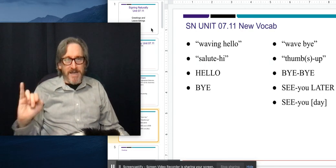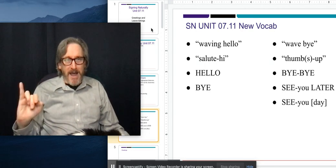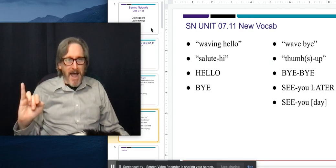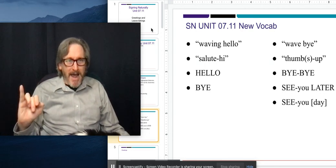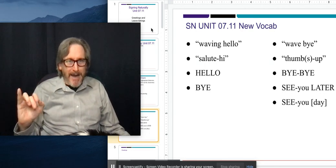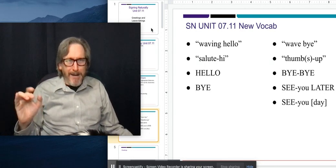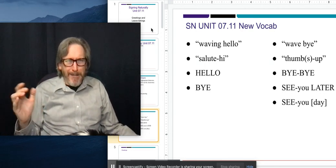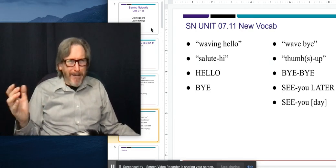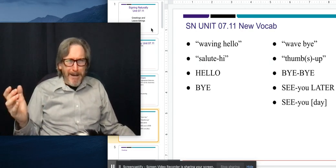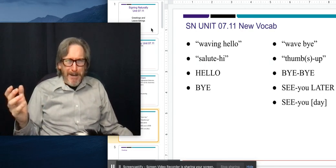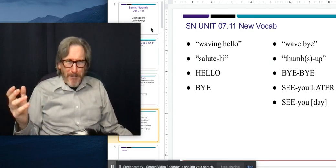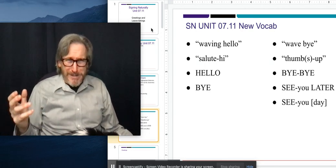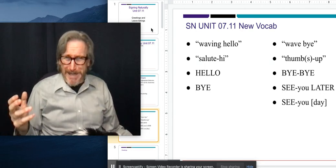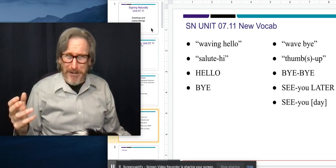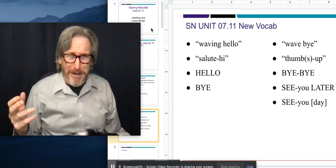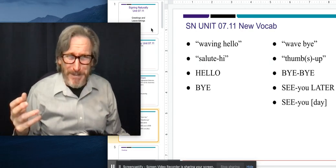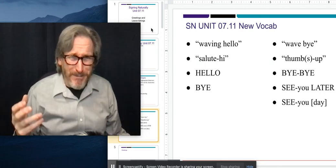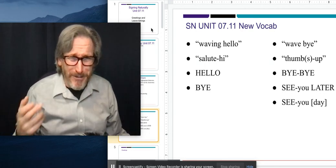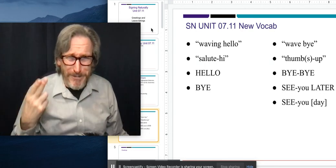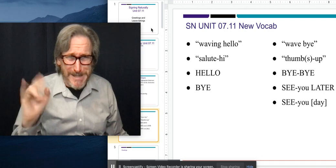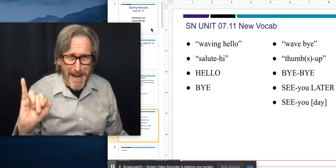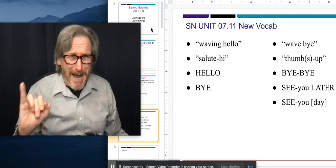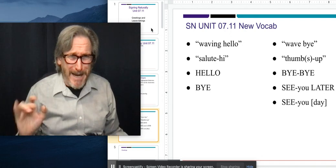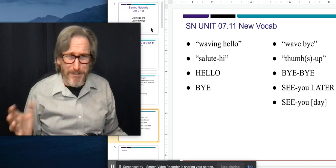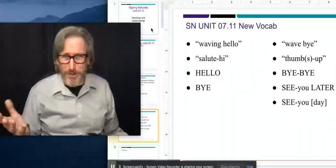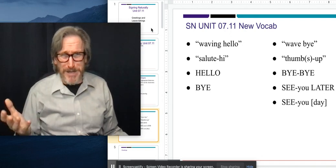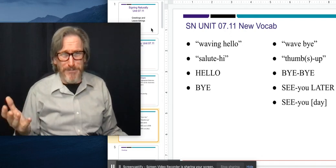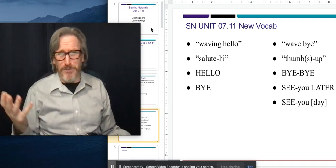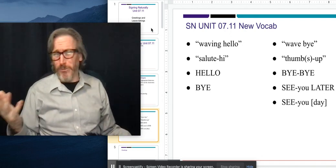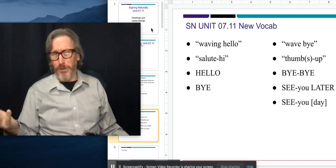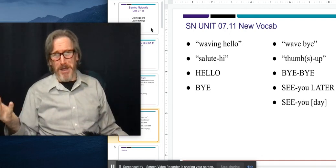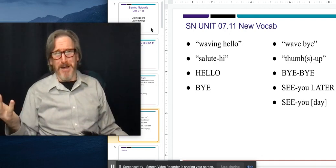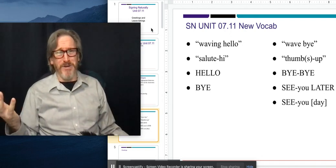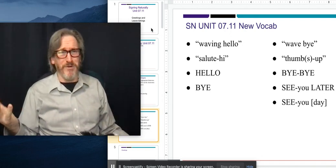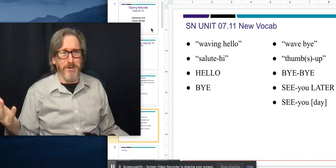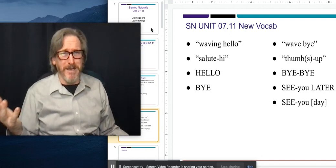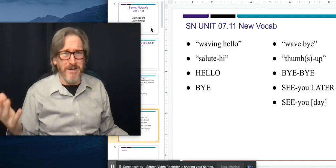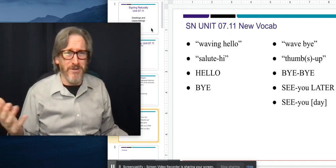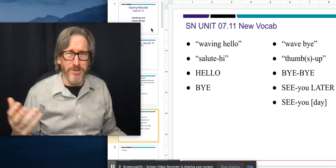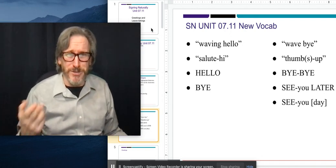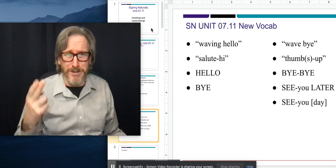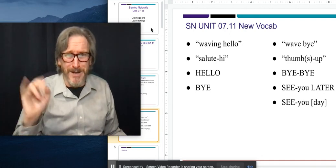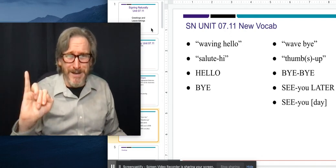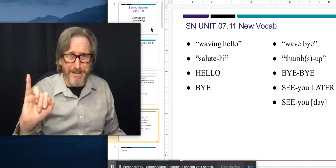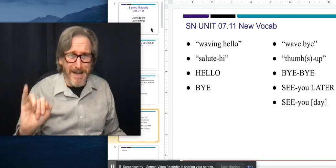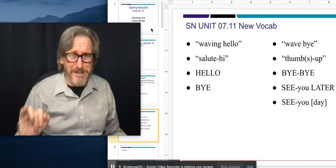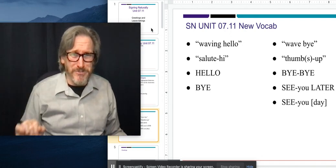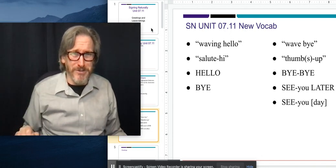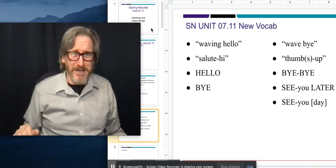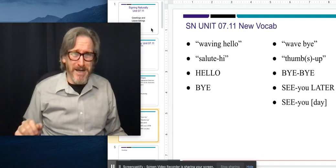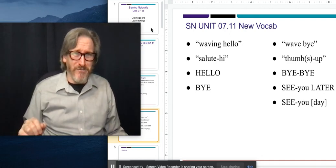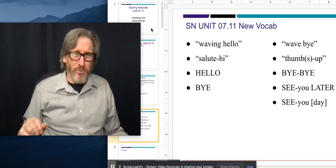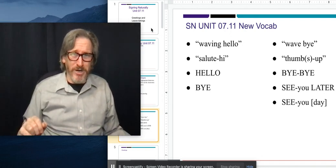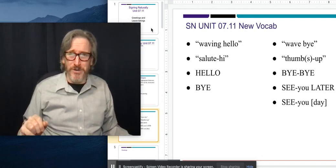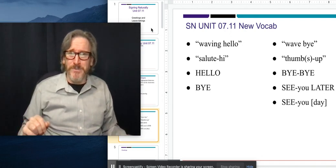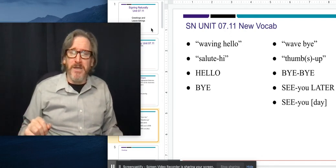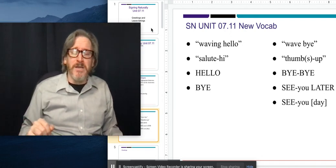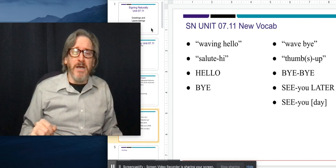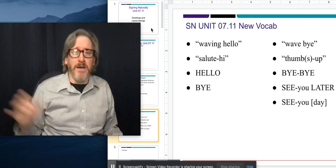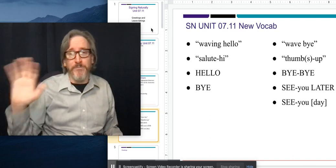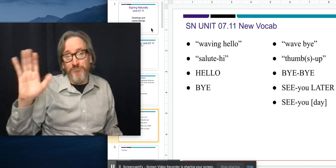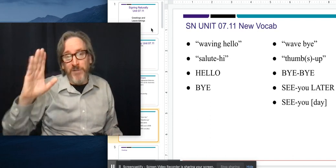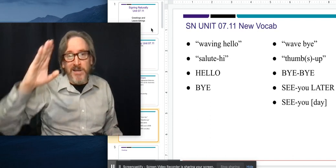People will say hi. Mostly hearing people will say hi. Most deaf people will not. If you're in deaf culture, that's really kind of